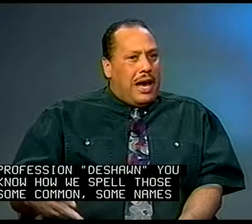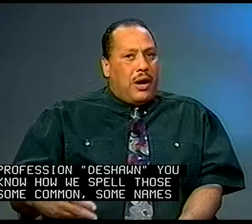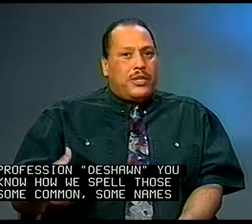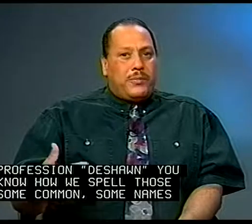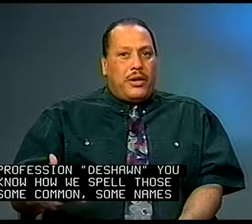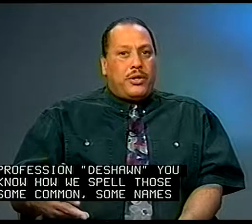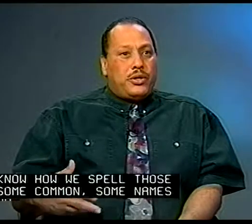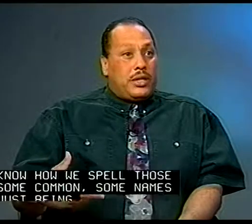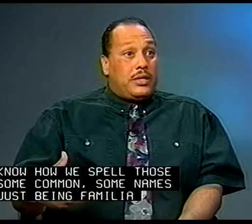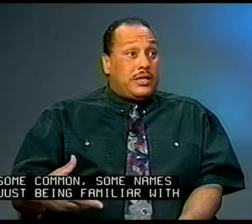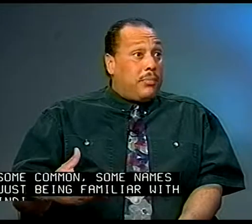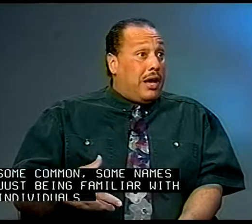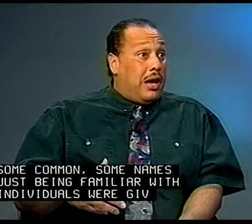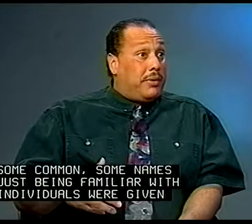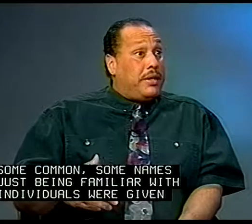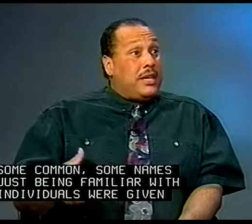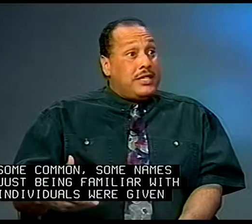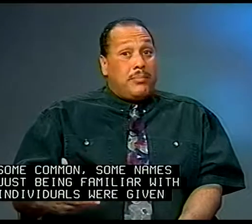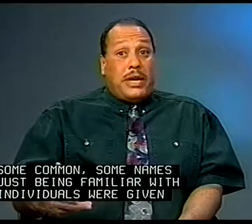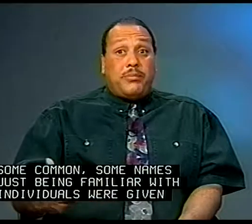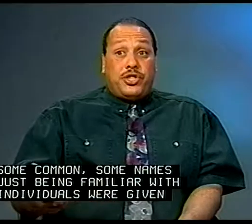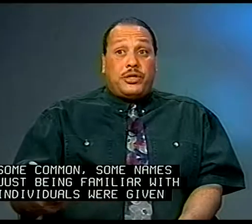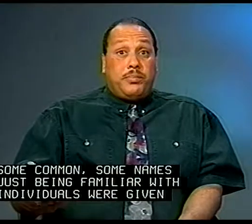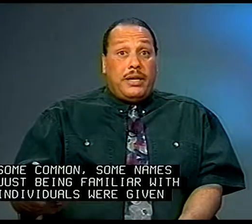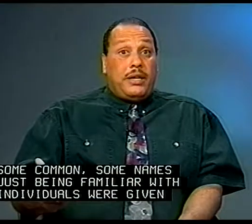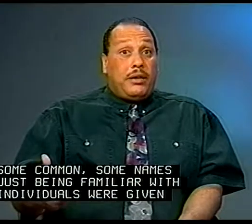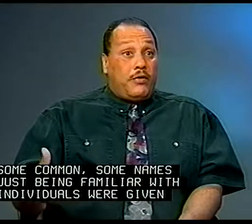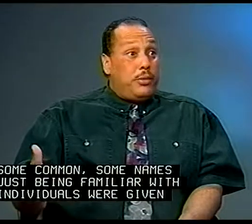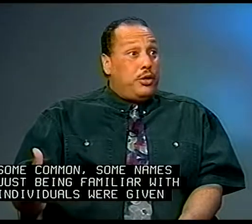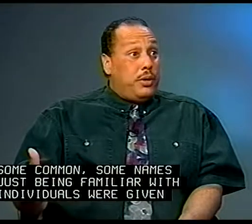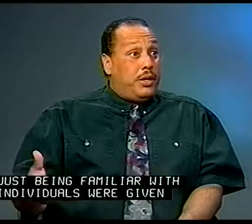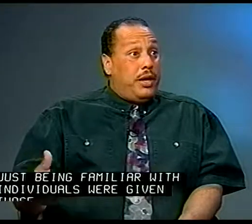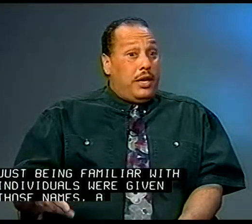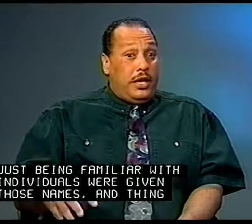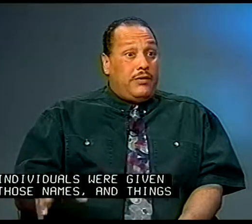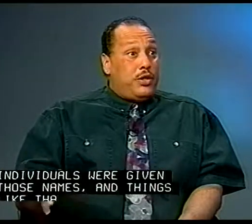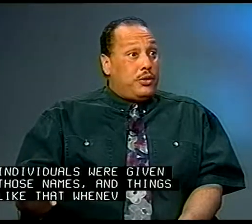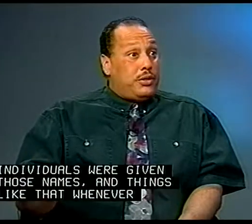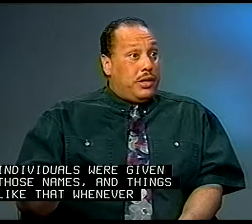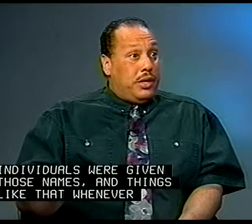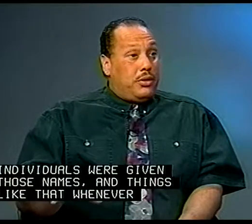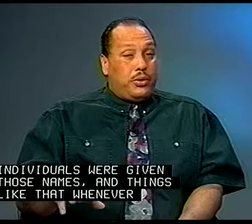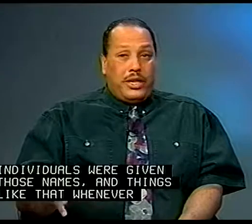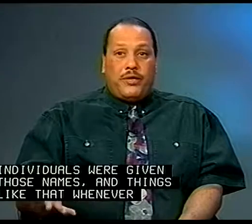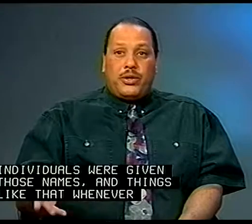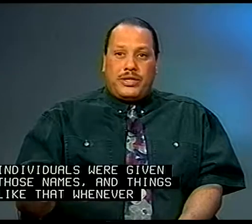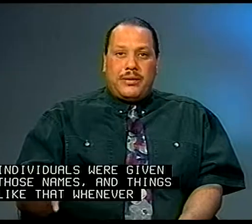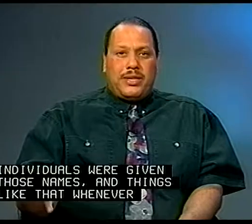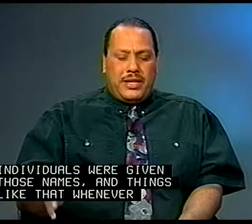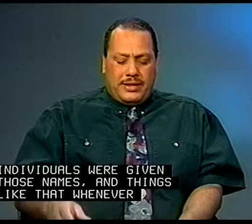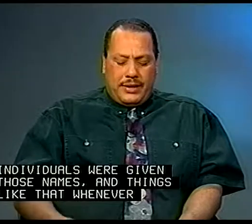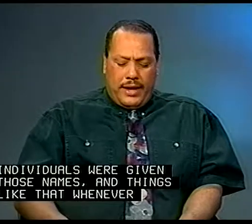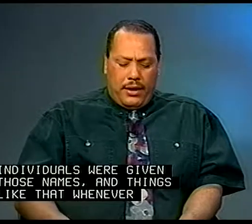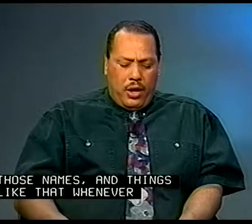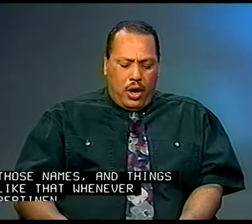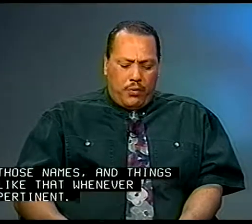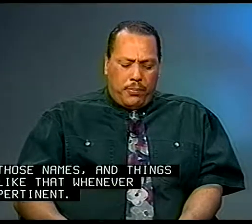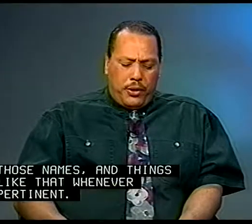how we spell those, some common, some names just being familiar with individuals who are given those names and things like that are real